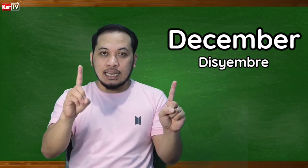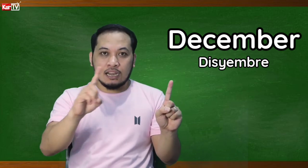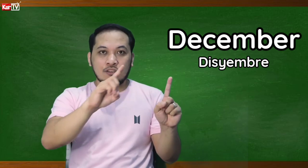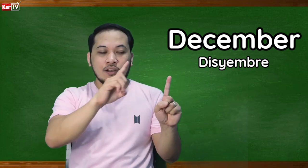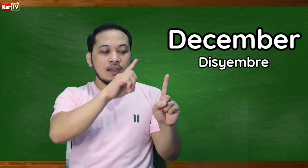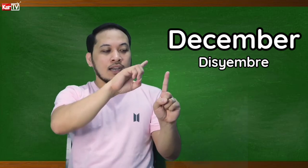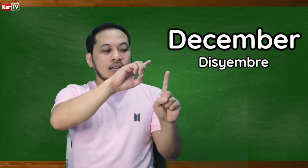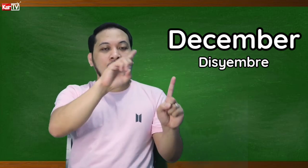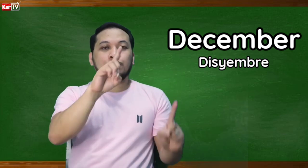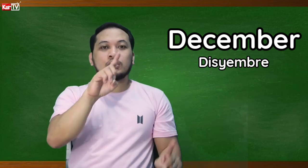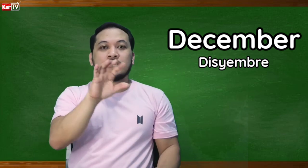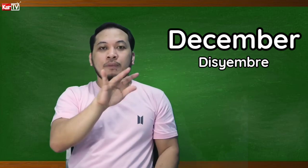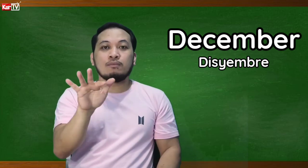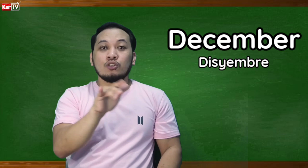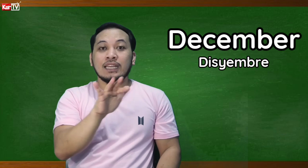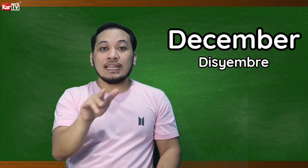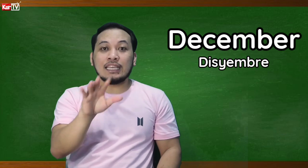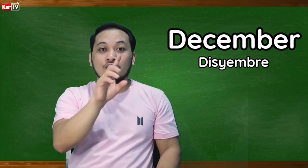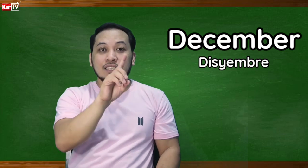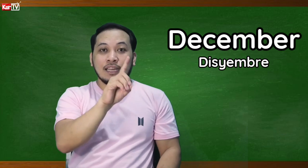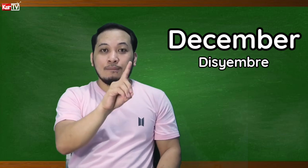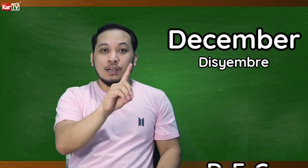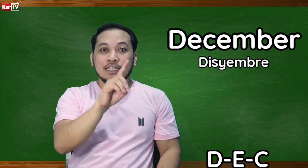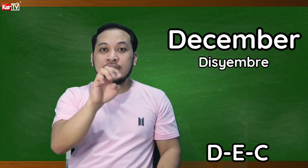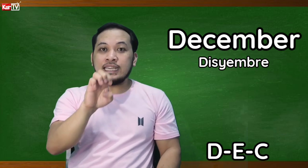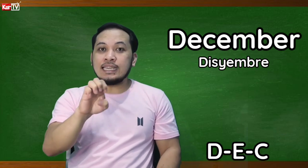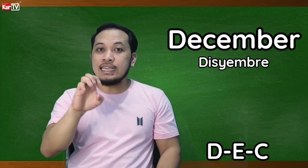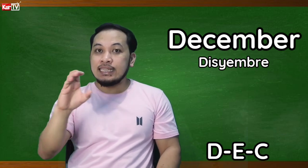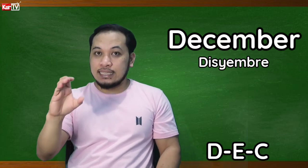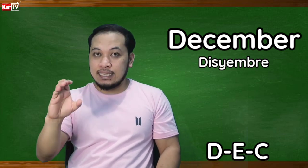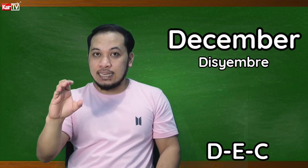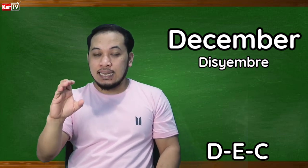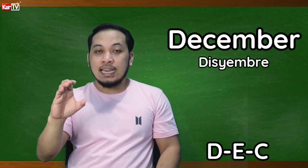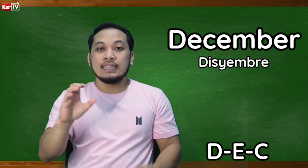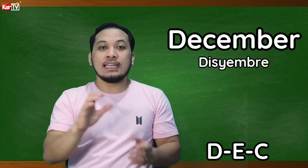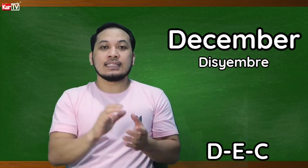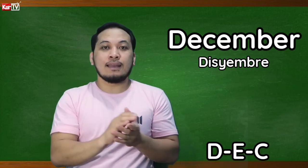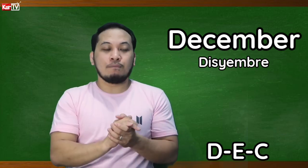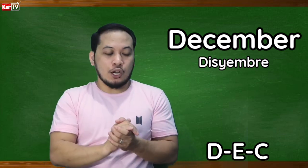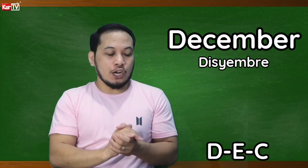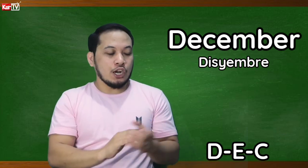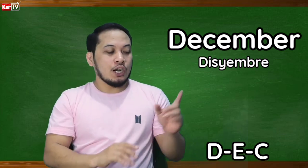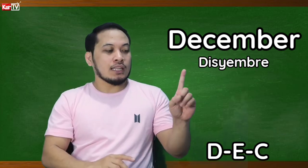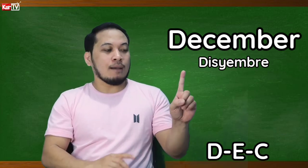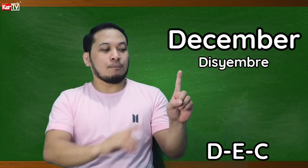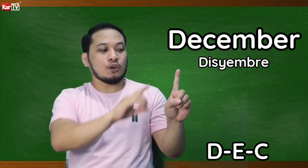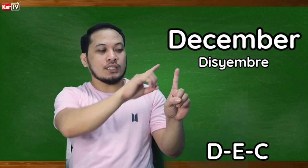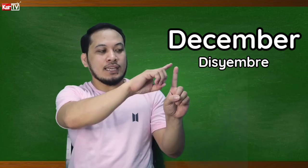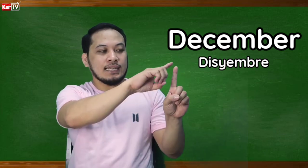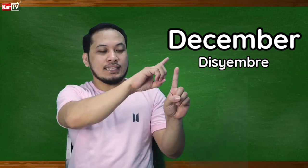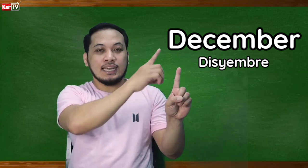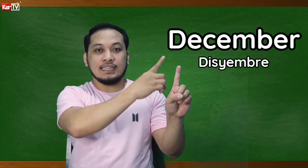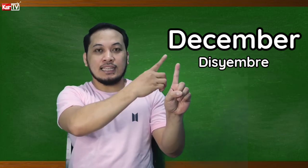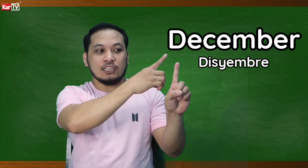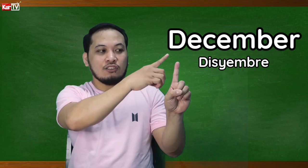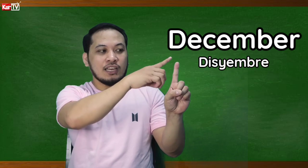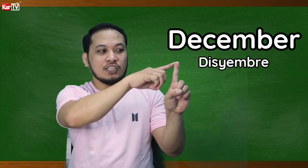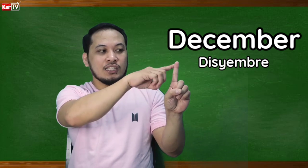ikaw. Tapos, spell muna natin yung December. D-E-C. December. Tapos, ayan, slide natin yung letter D